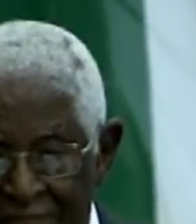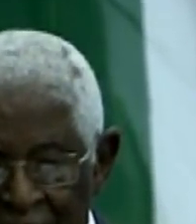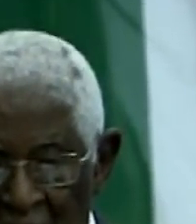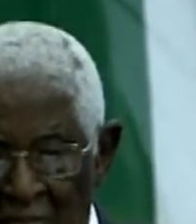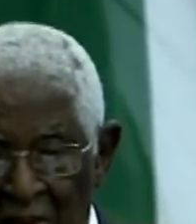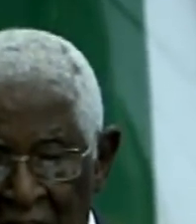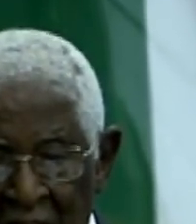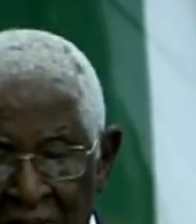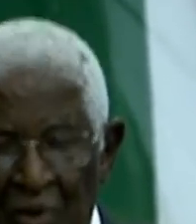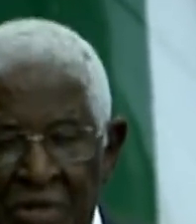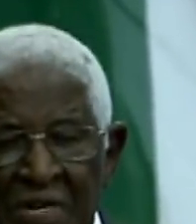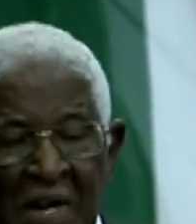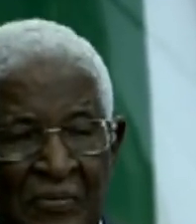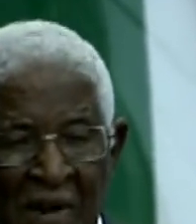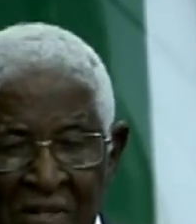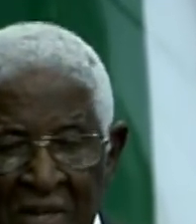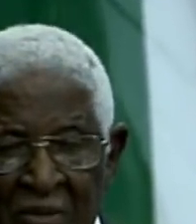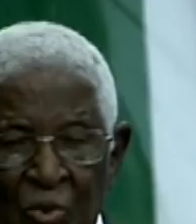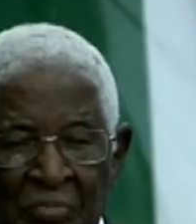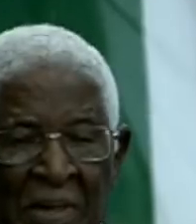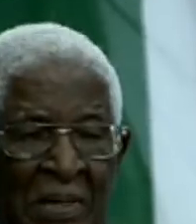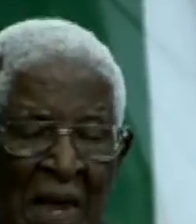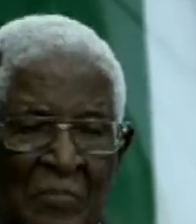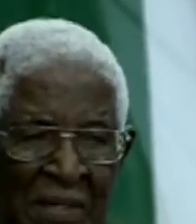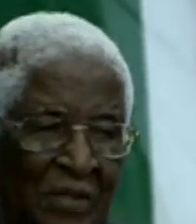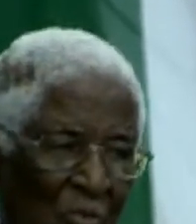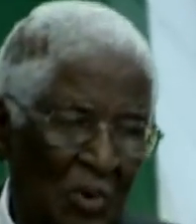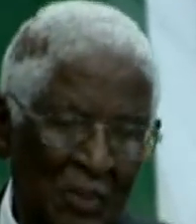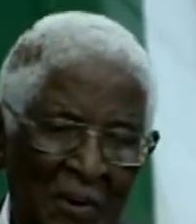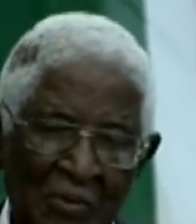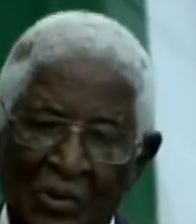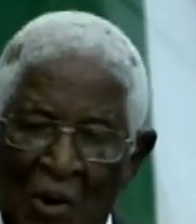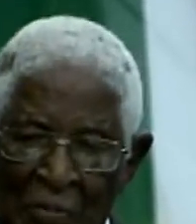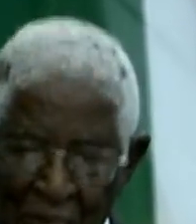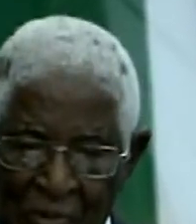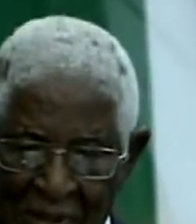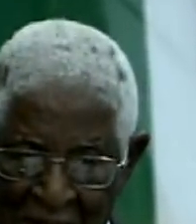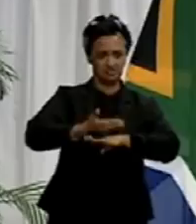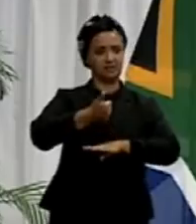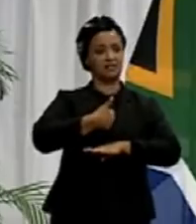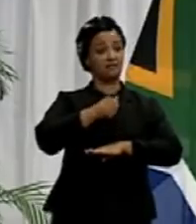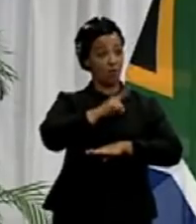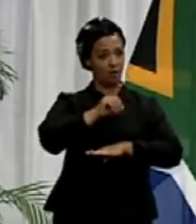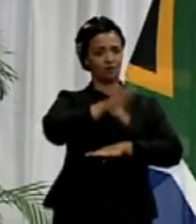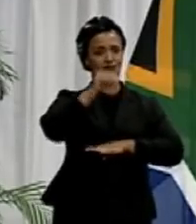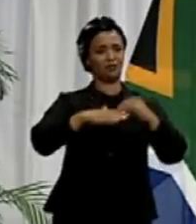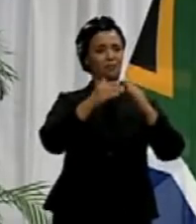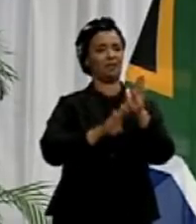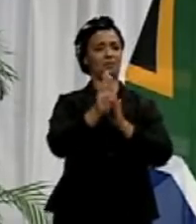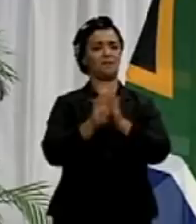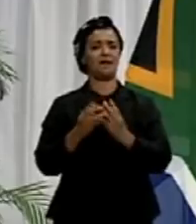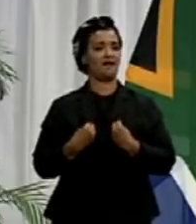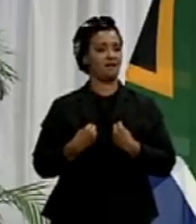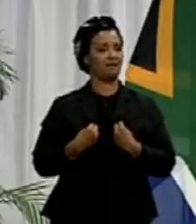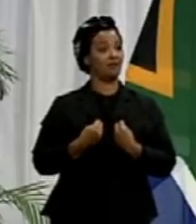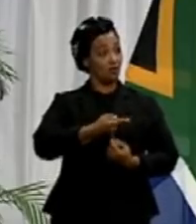did. They were sacrificing to build a better tomorrow for our people in the country. And this